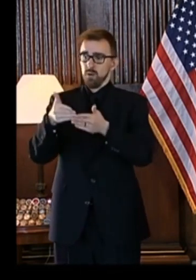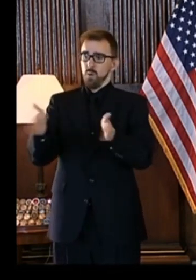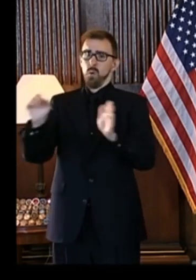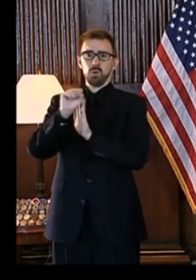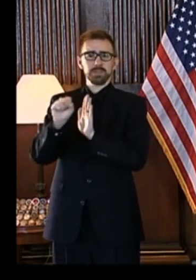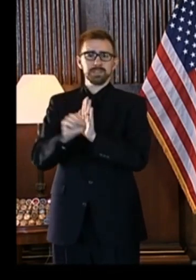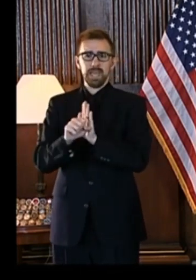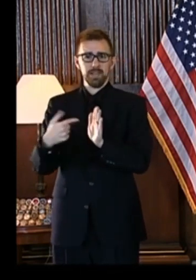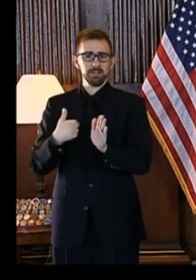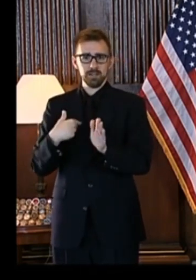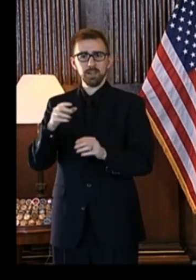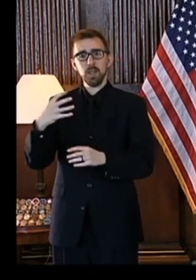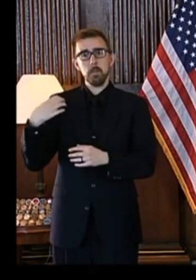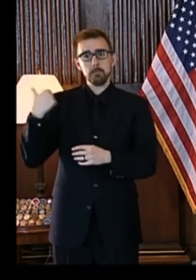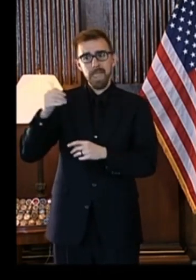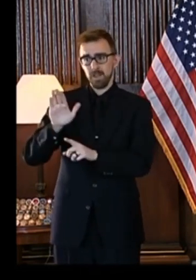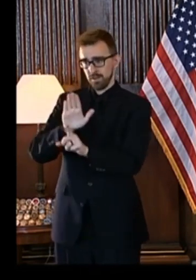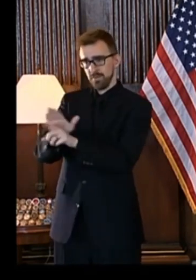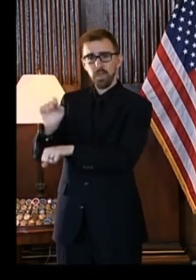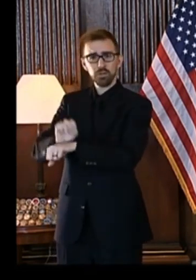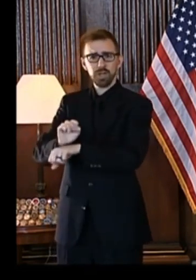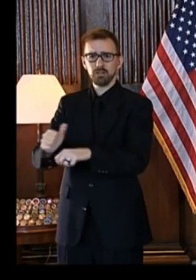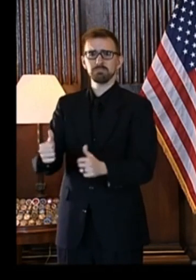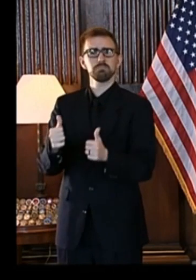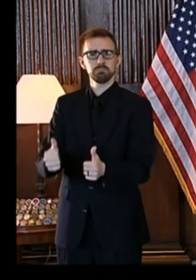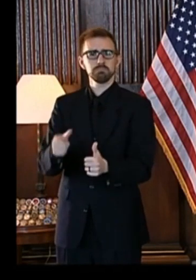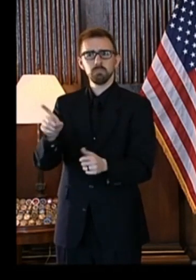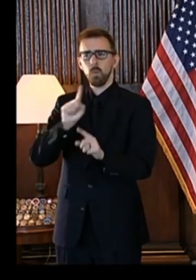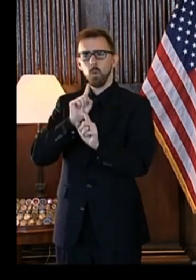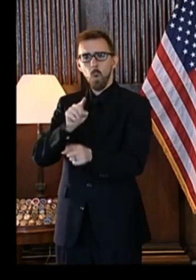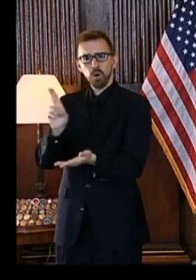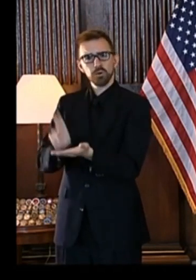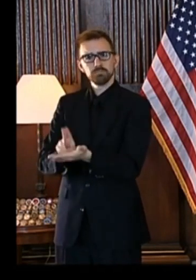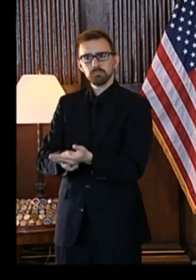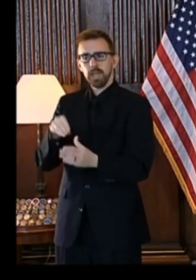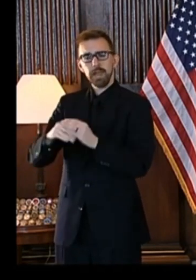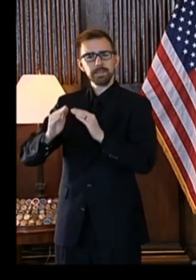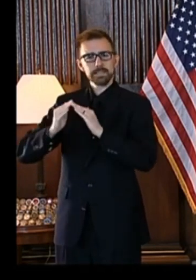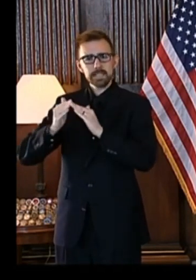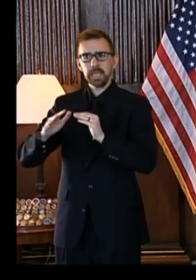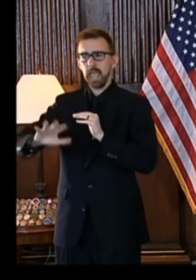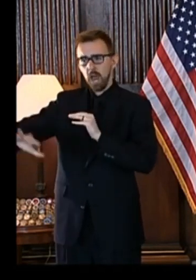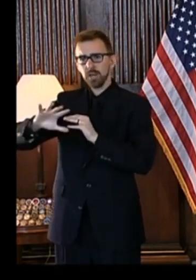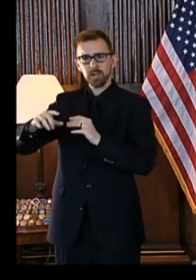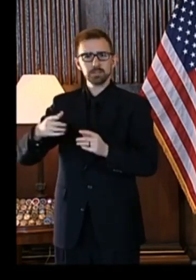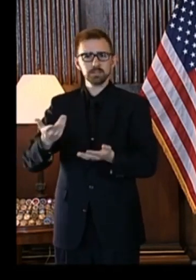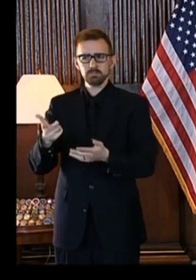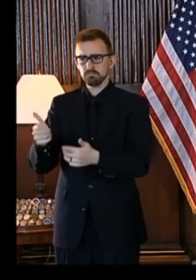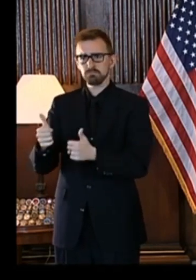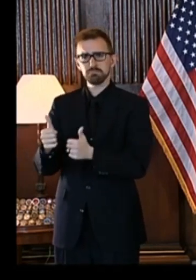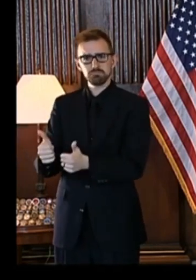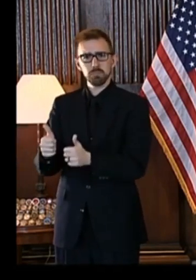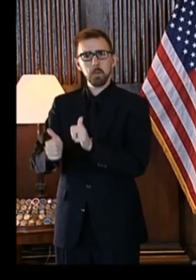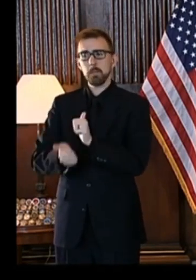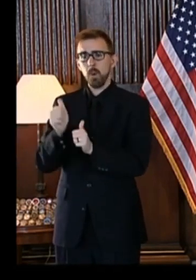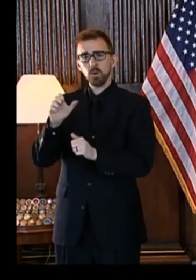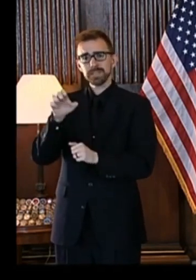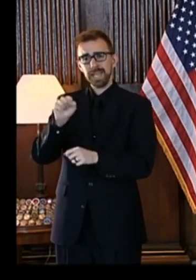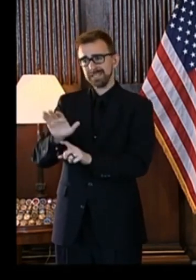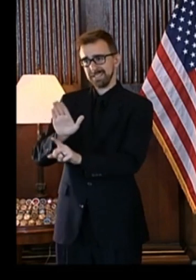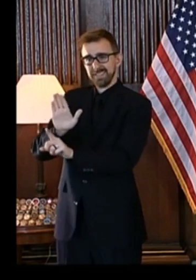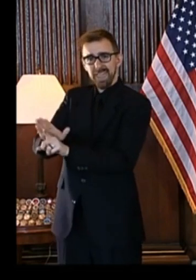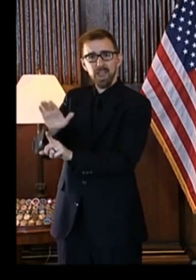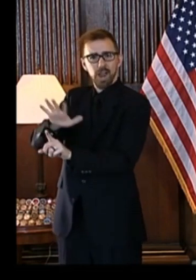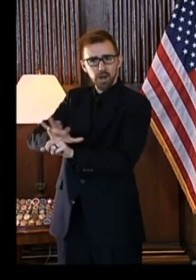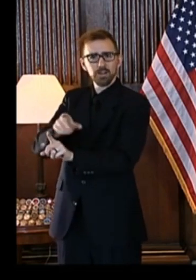thing I think you keep in mind, the mayors are doing their job out there too. They've already got a lot of orders in the urban areas where it's the most cases are.